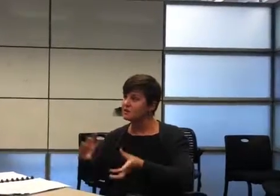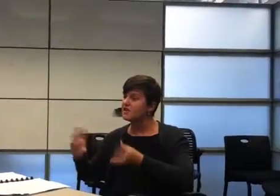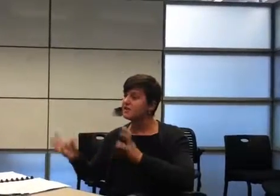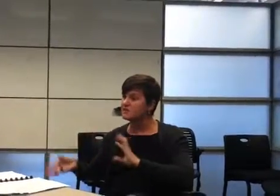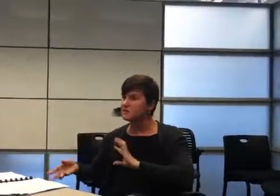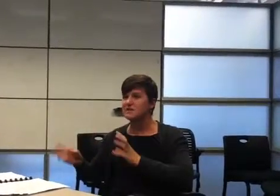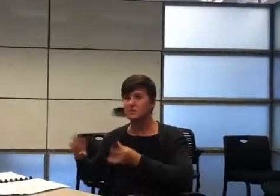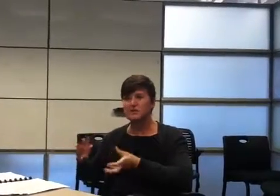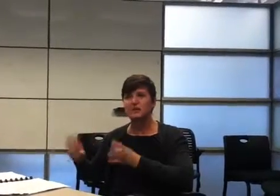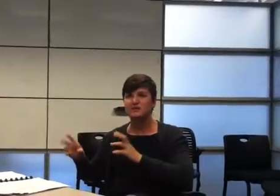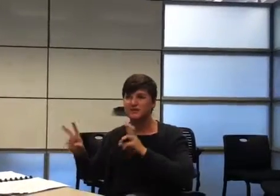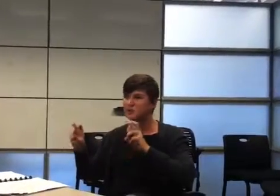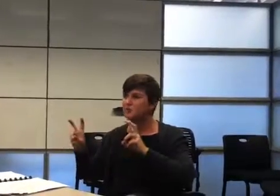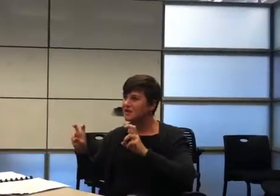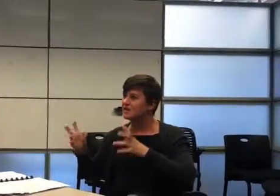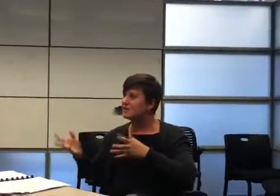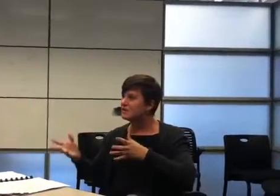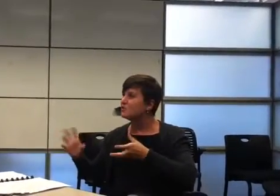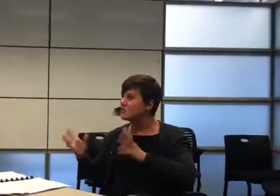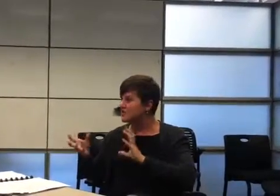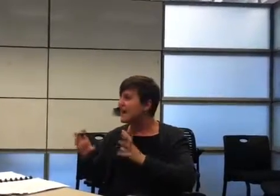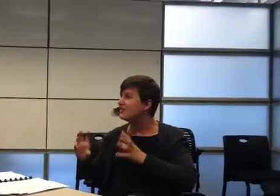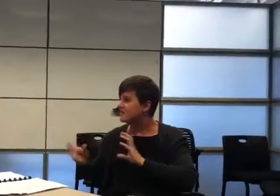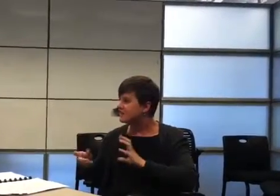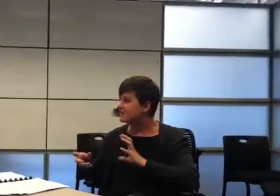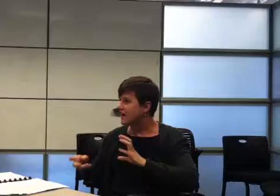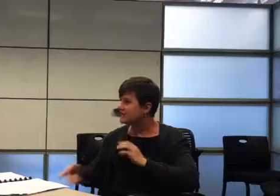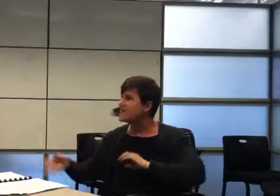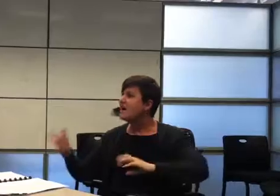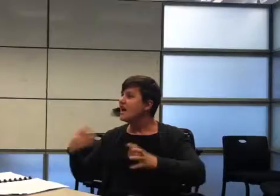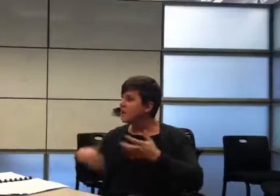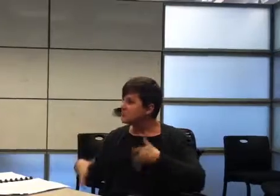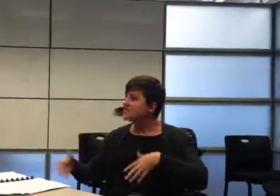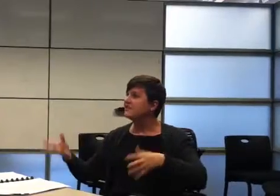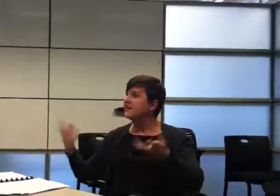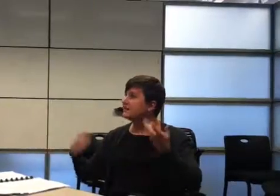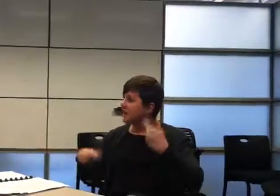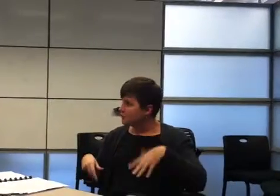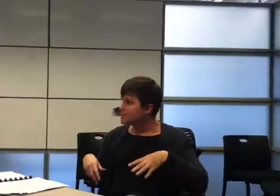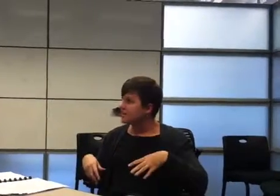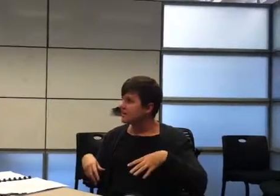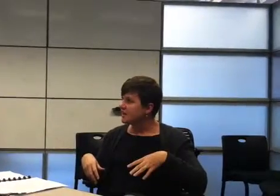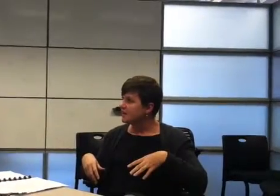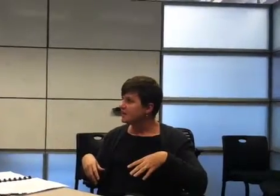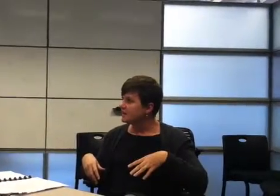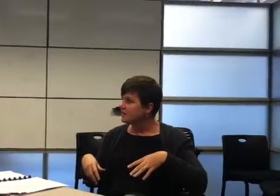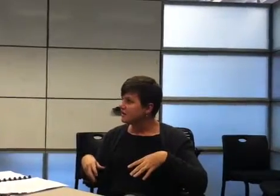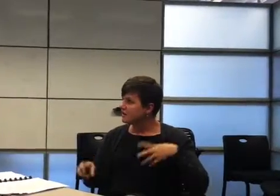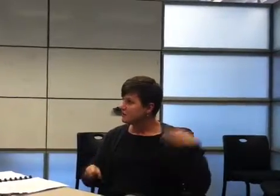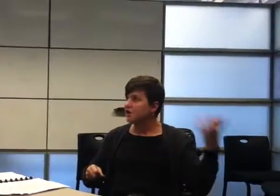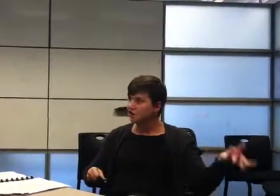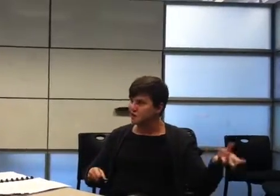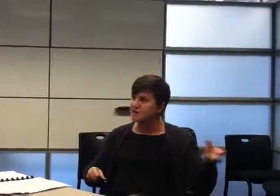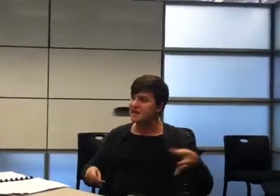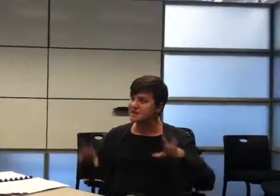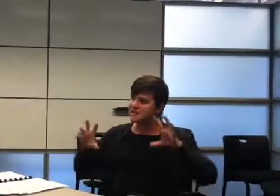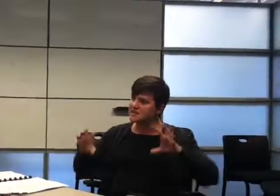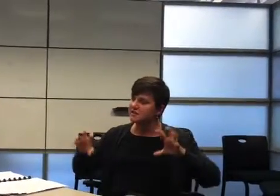sometimes that will depend on kind of reading the personality of the class, how much they like and how much they can handle. My earlier section's a